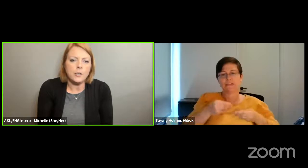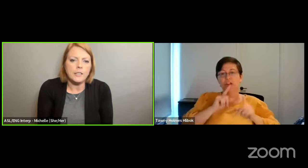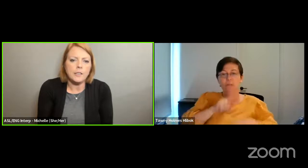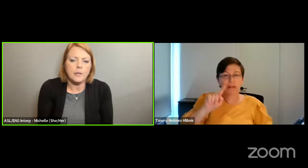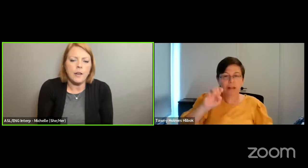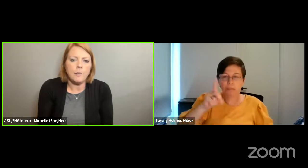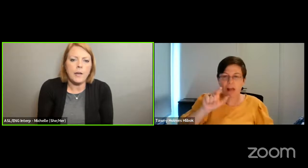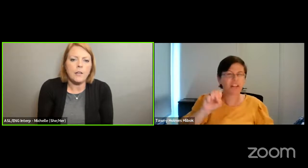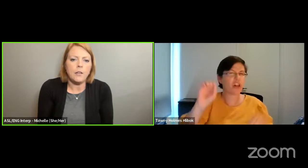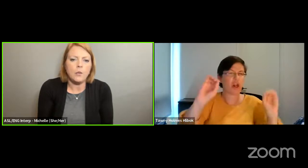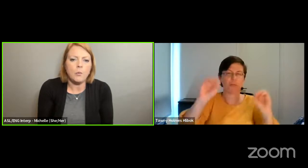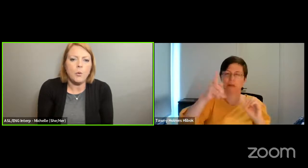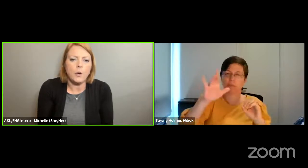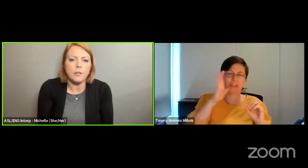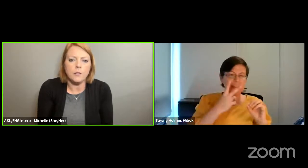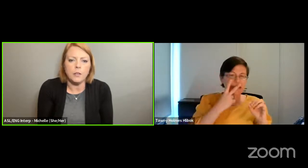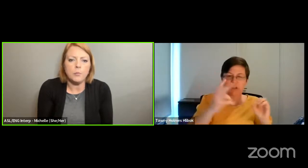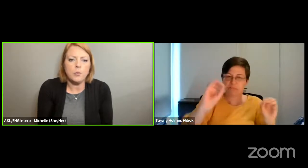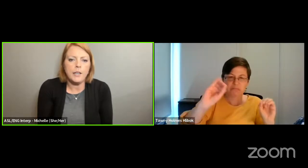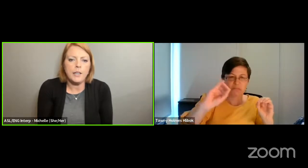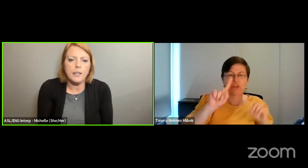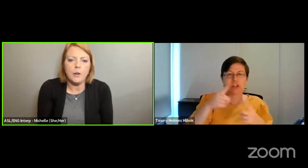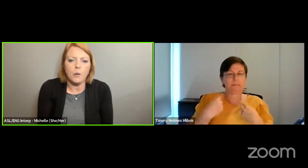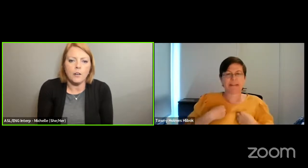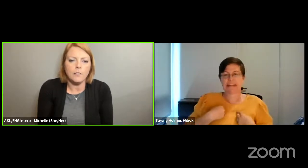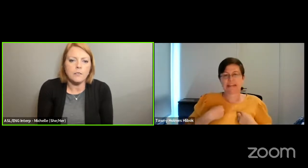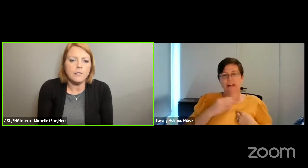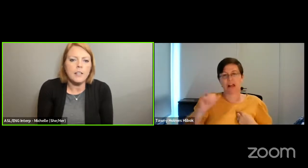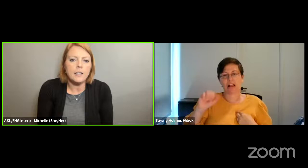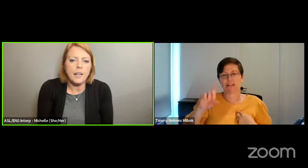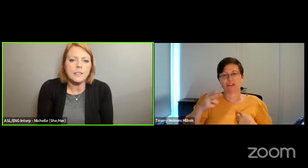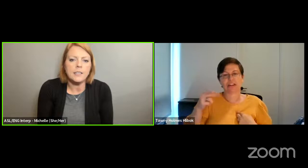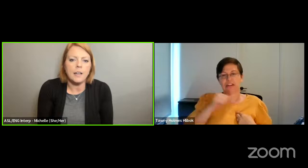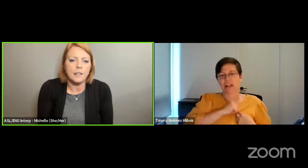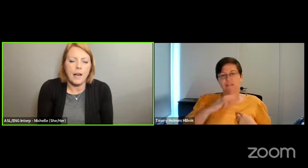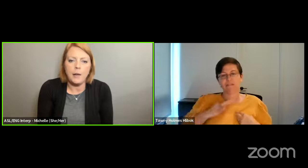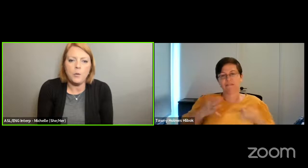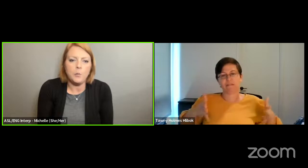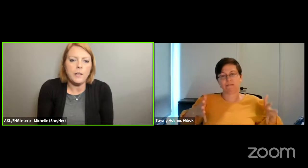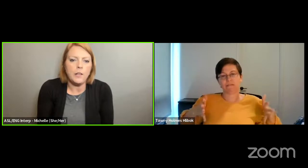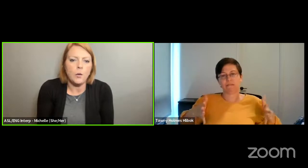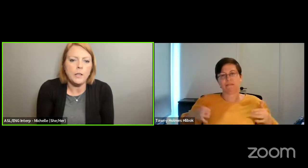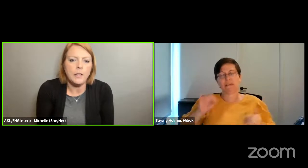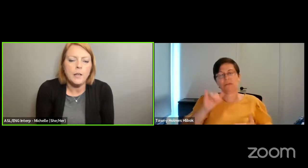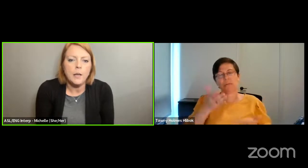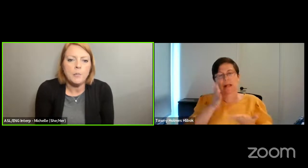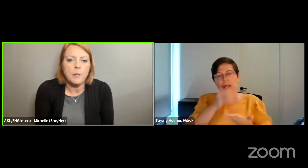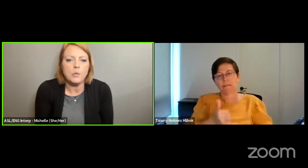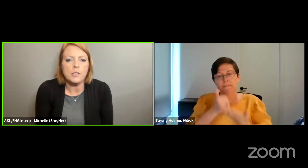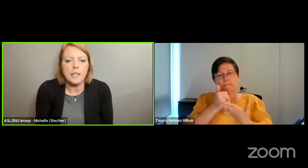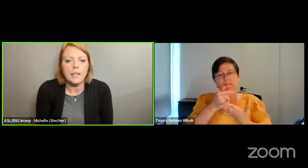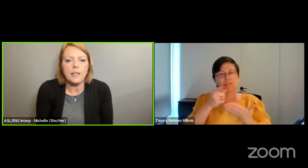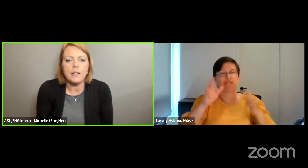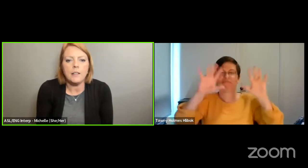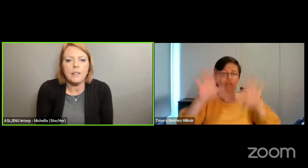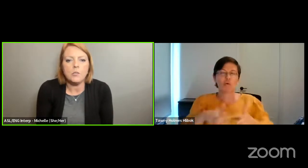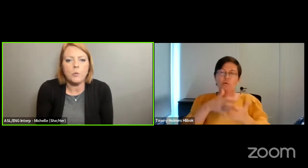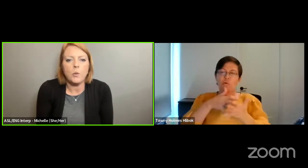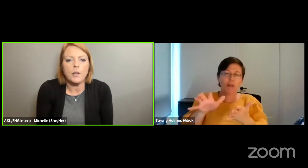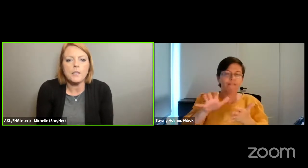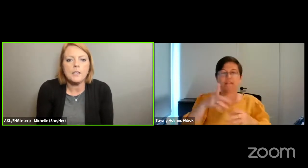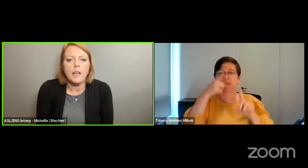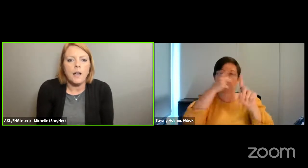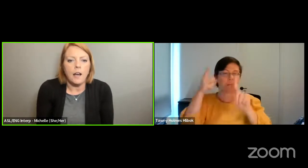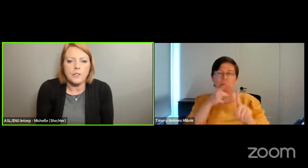definitely don't need to make the report look pretty or finalized. I will be the only people seeing